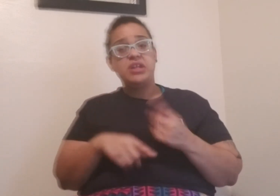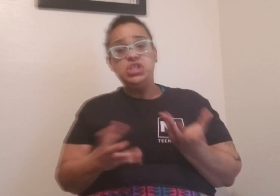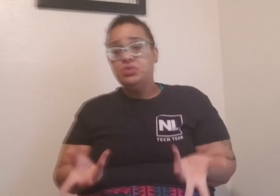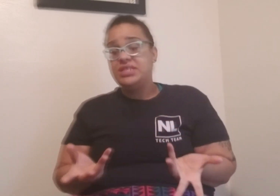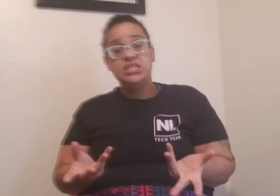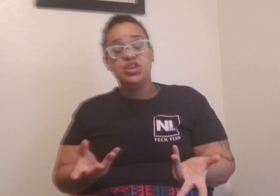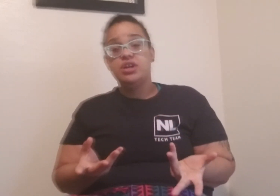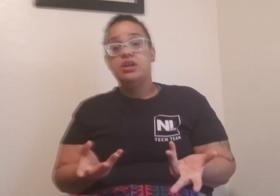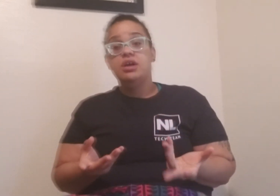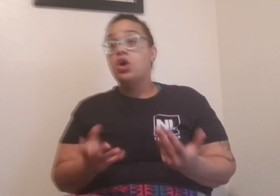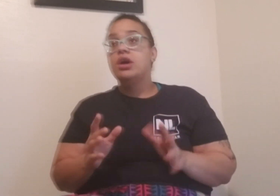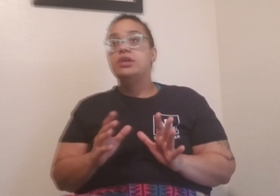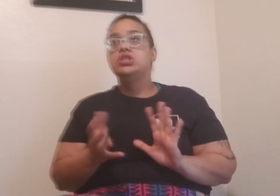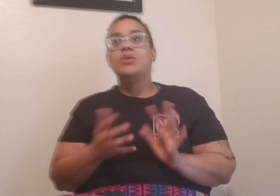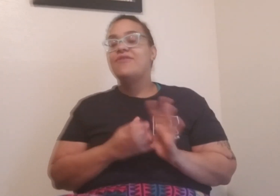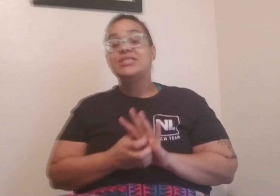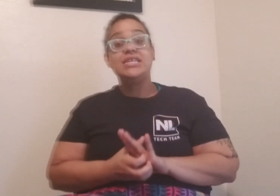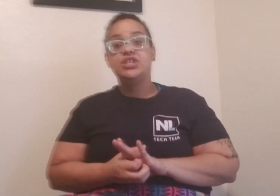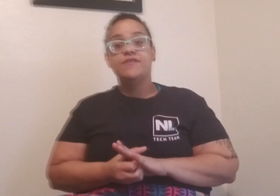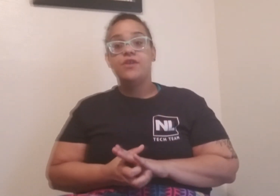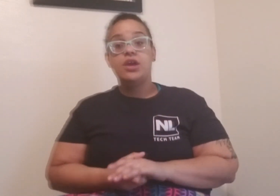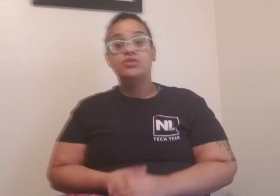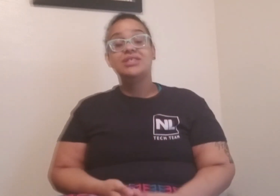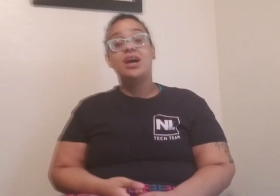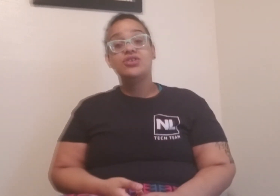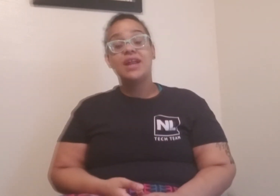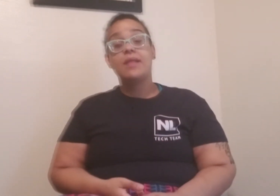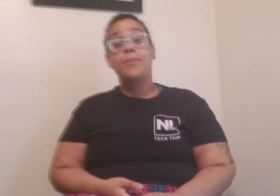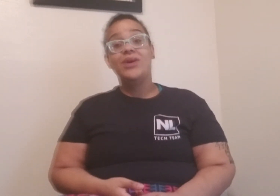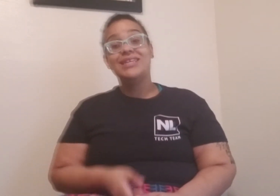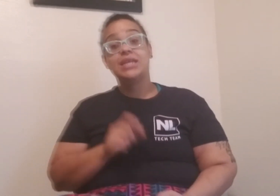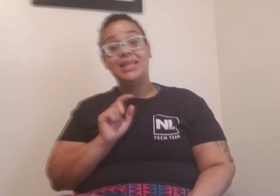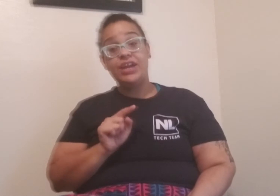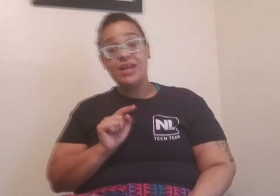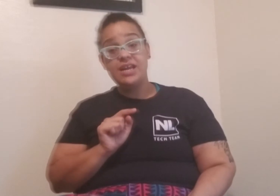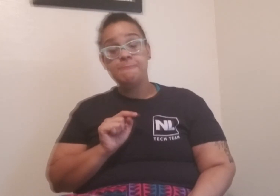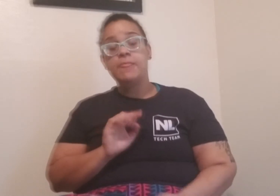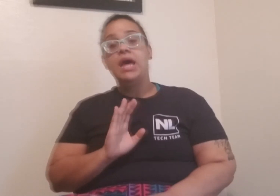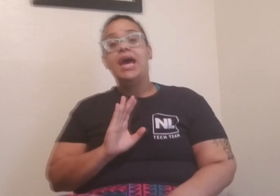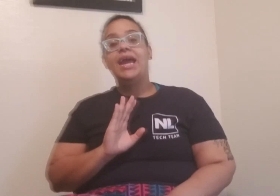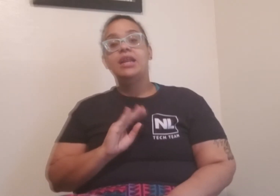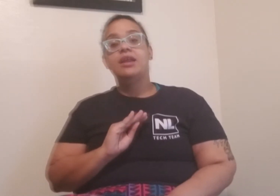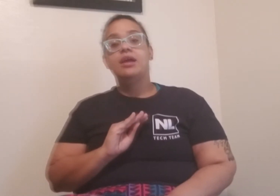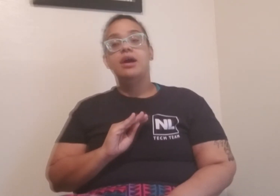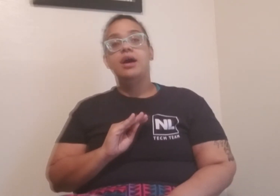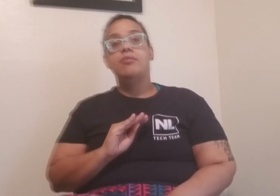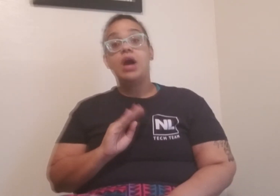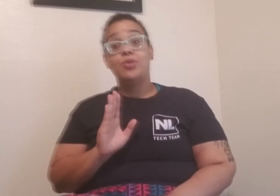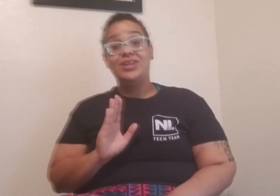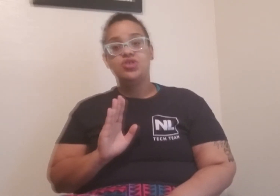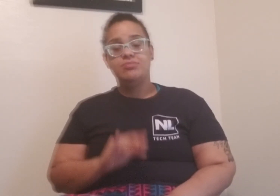too. It's easier. Or just whatever's easier for you. Just understand that the point is clarity and comprehension.